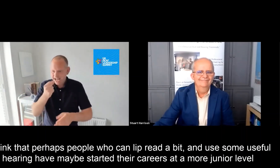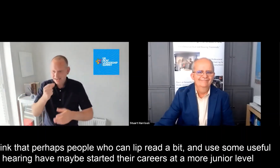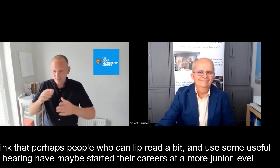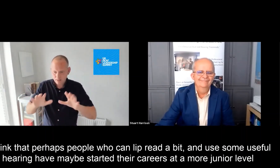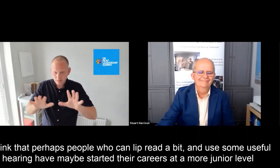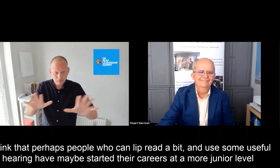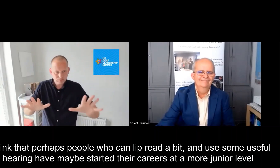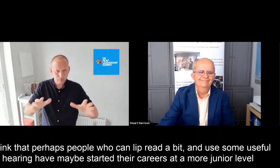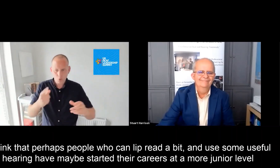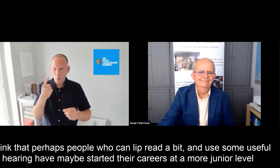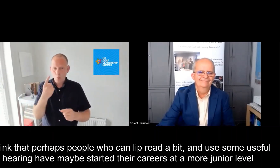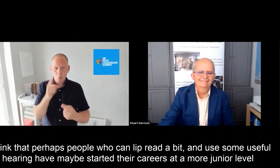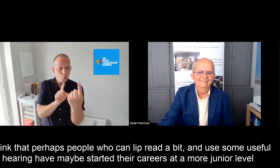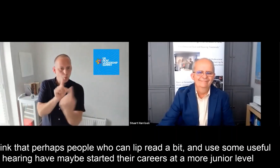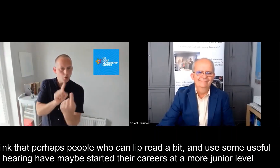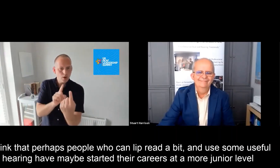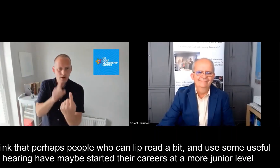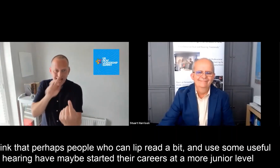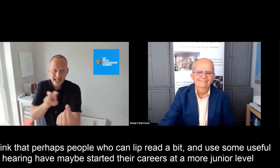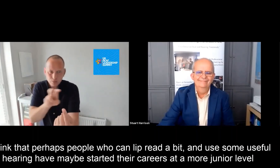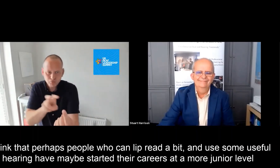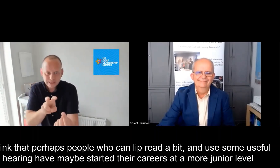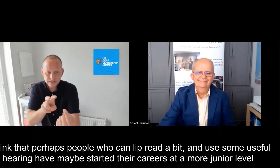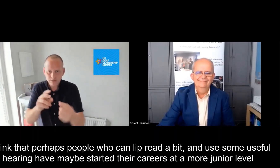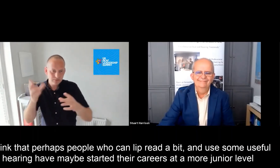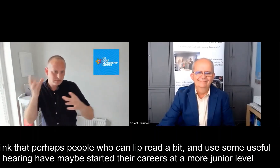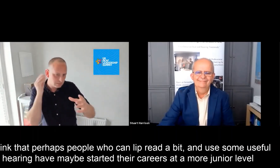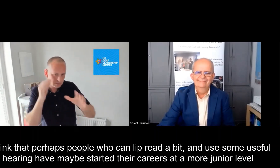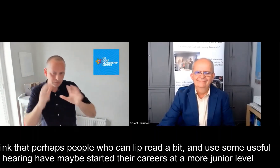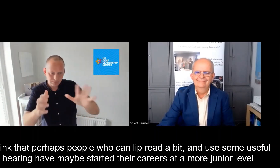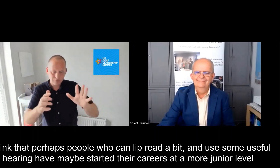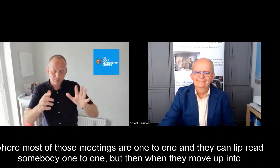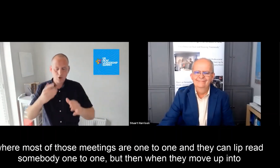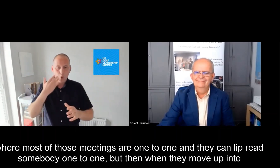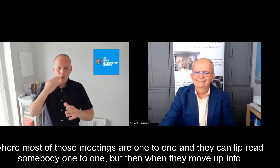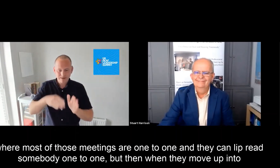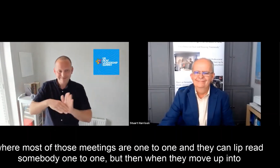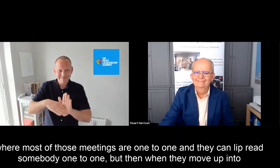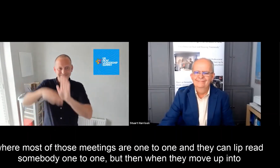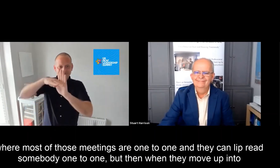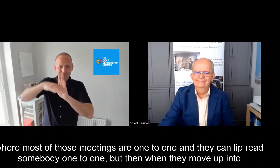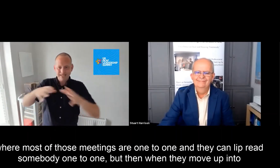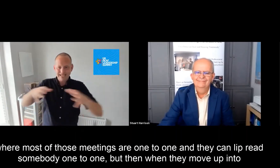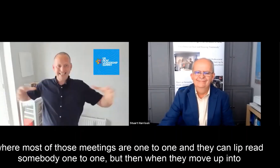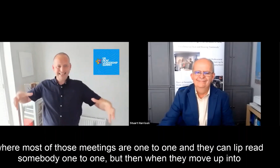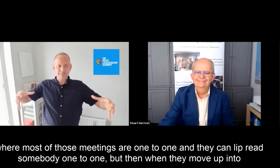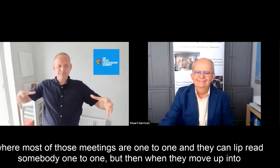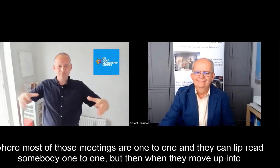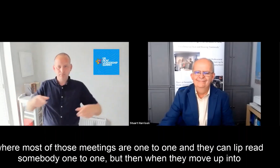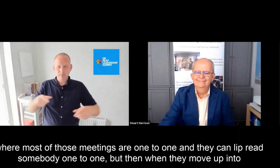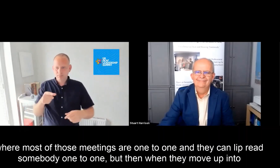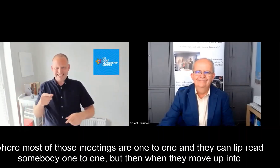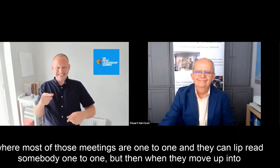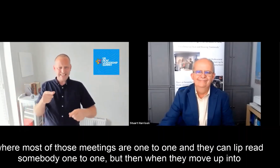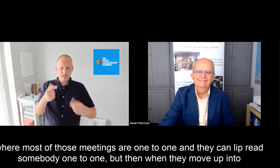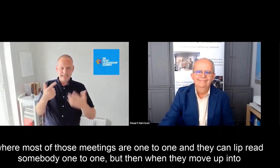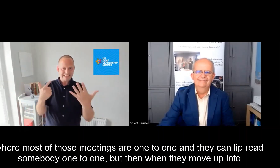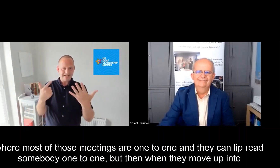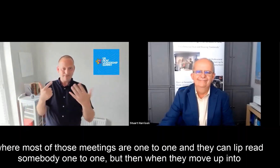have maybe started their careers at a more junior level, where most of those meetings are one-to-one and they can lip read somebody one-to-one. But then when they move